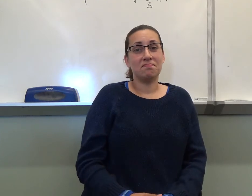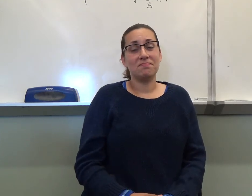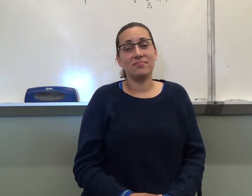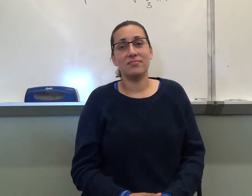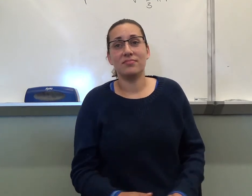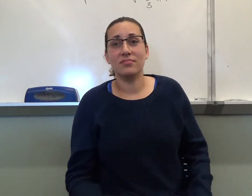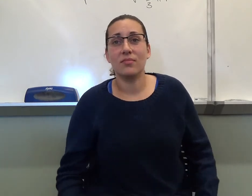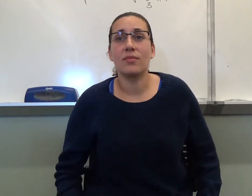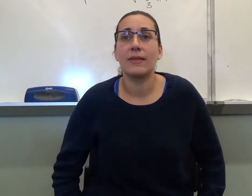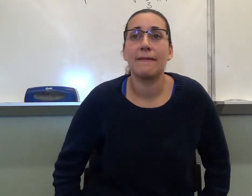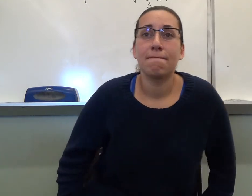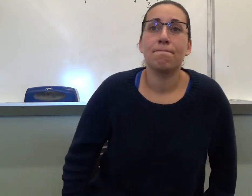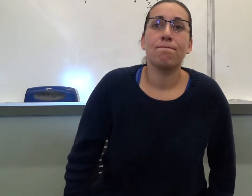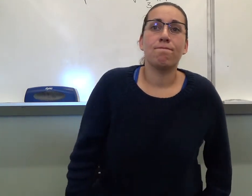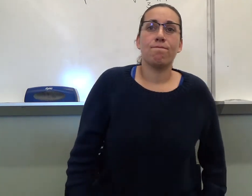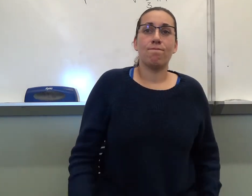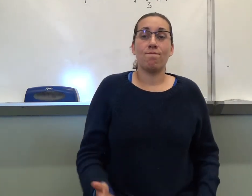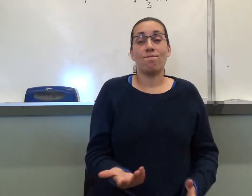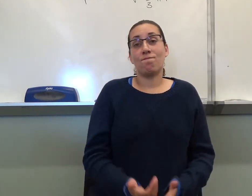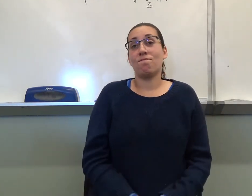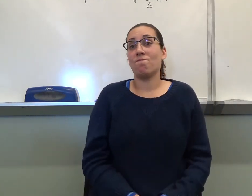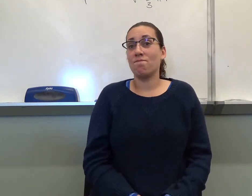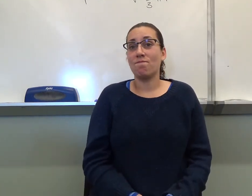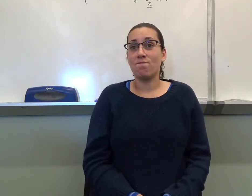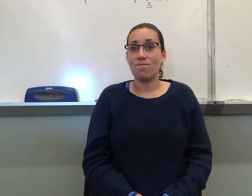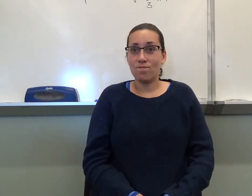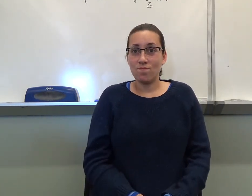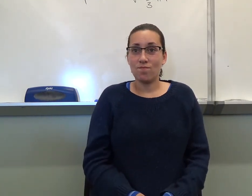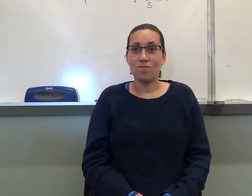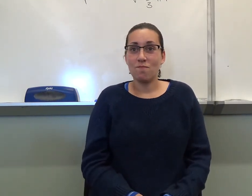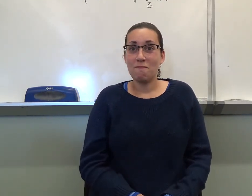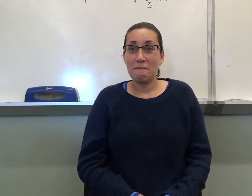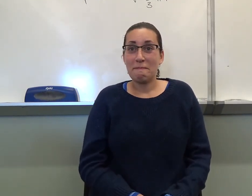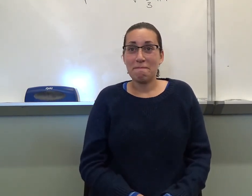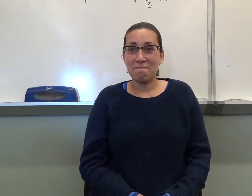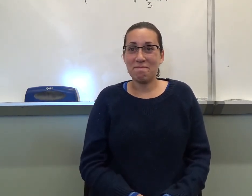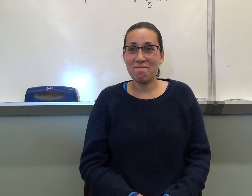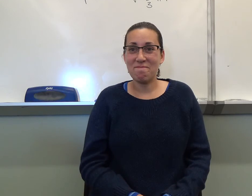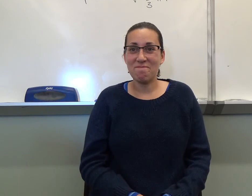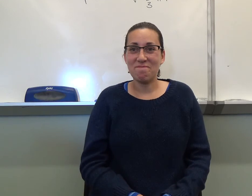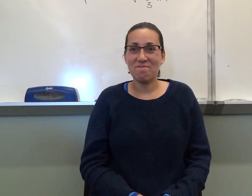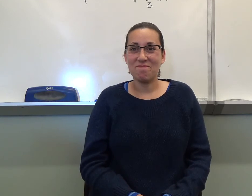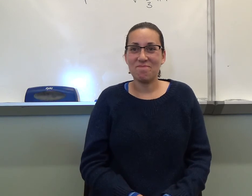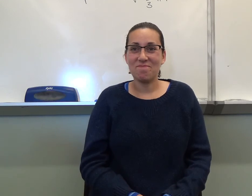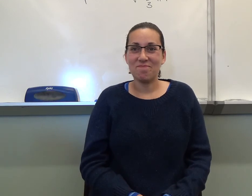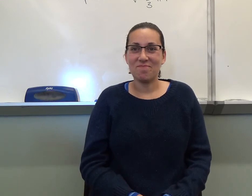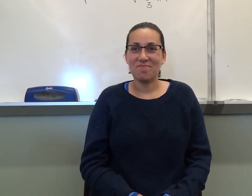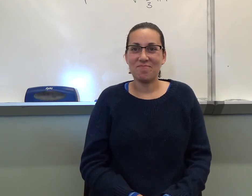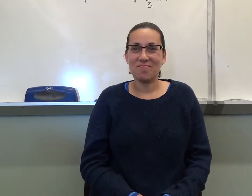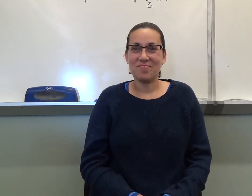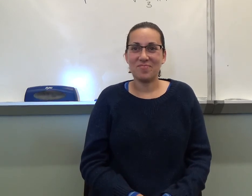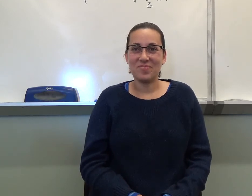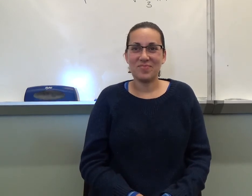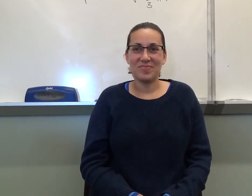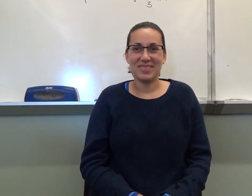line in red. Now, what that's assuming is the trend will keep going at the same rate. Now, that doesn't always